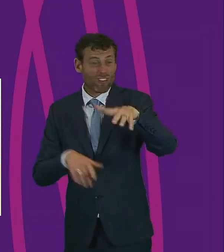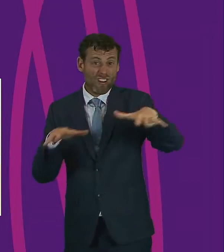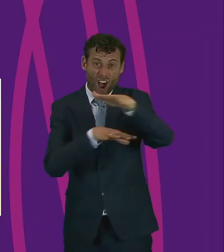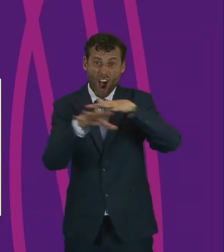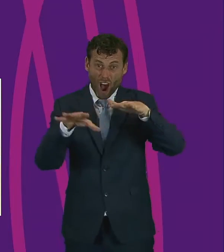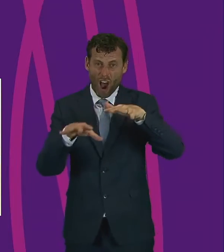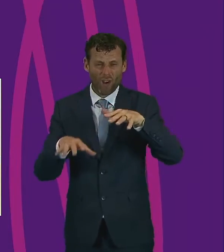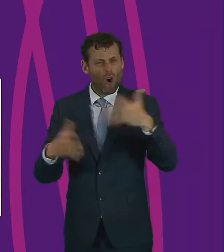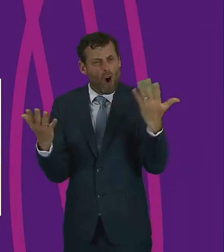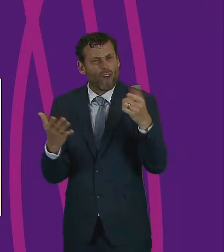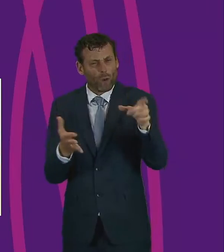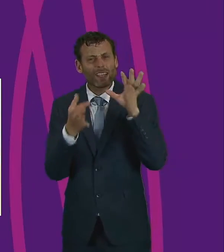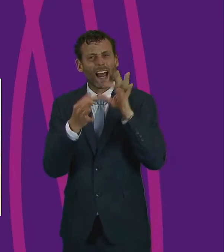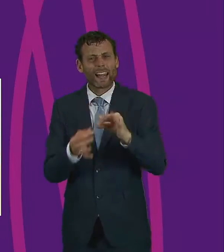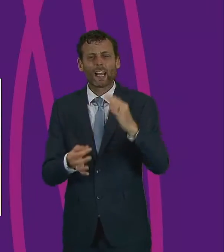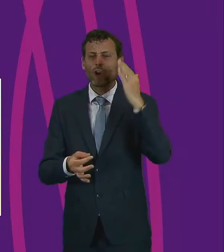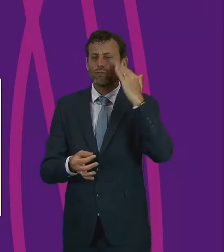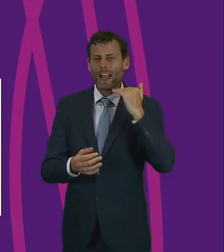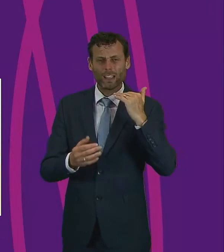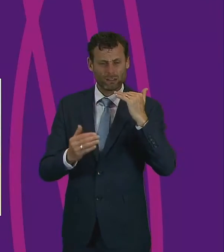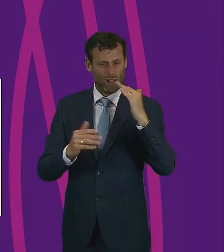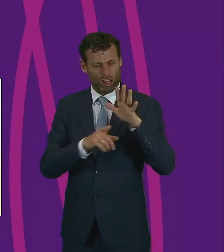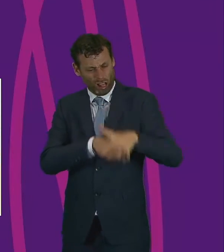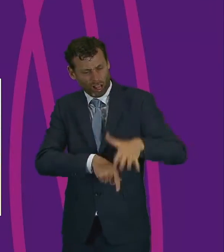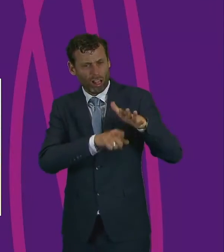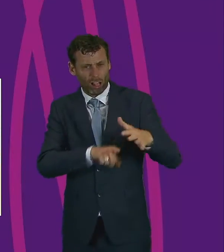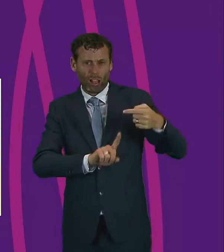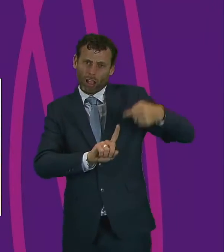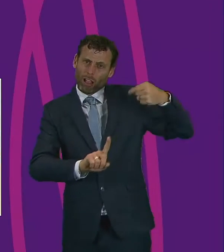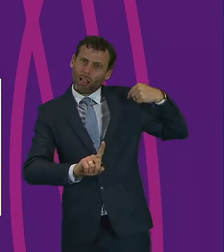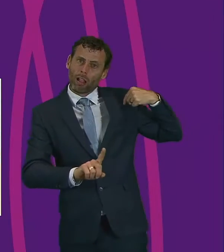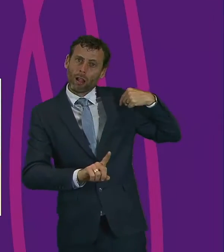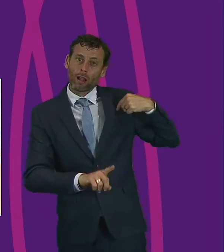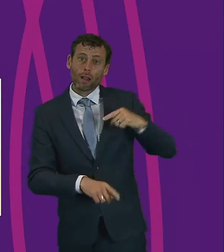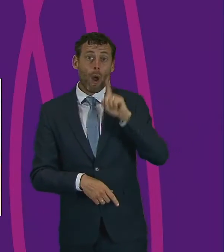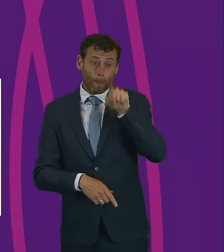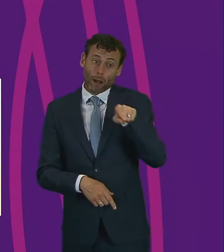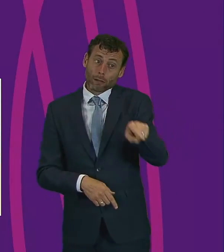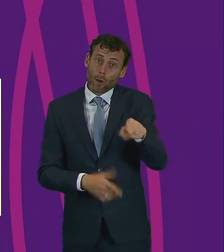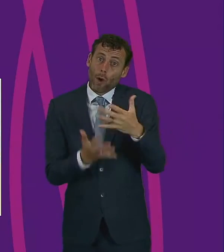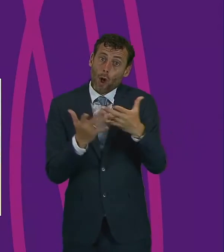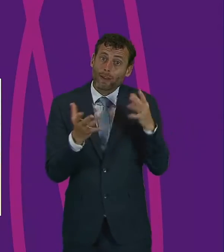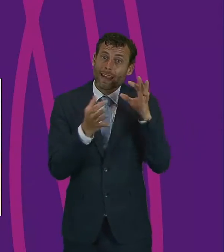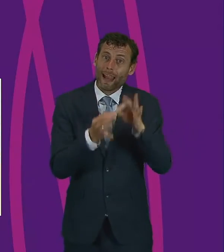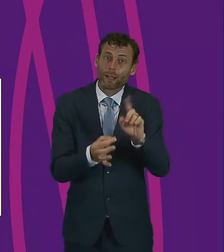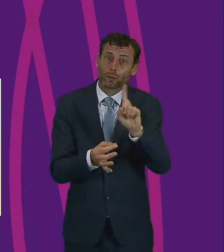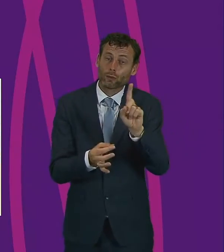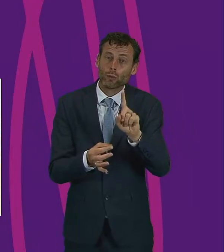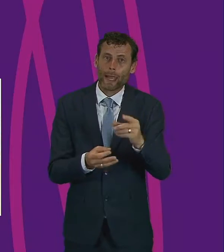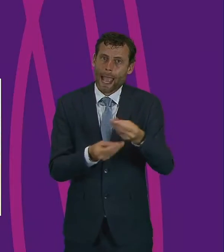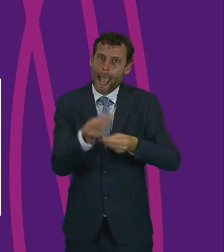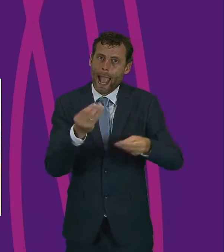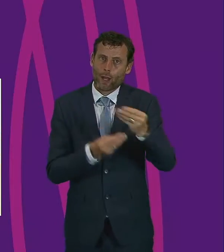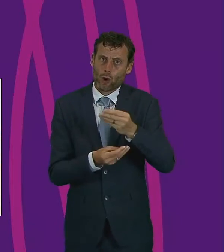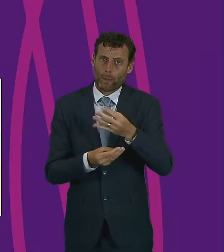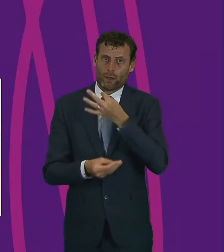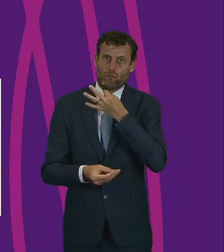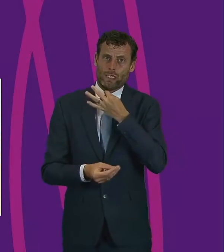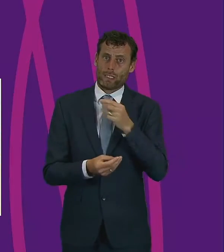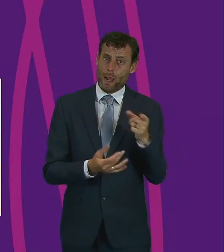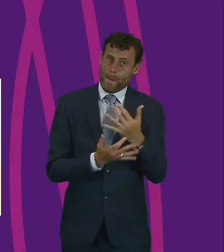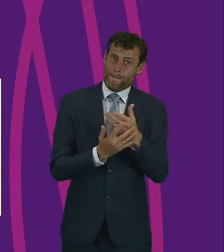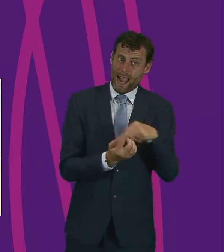the history of racial inequality in the United States, but much of that as well have been precipitated by the economic catastrophe facing many individuals